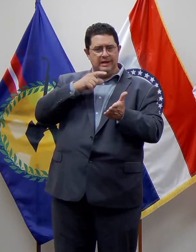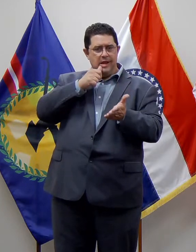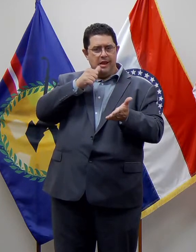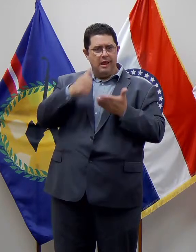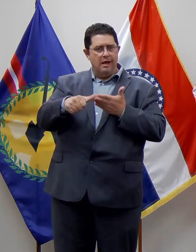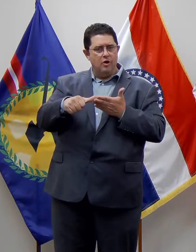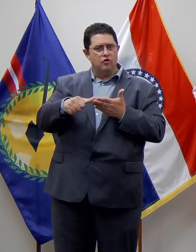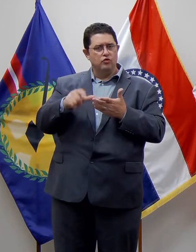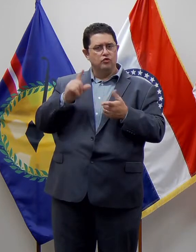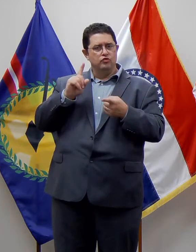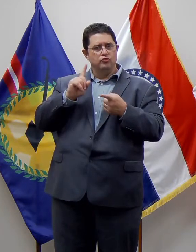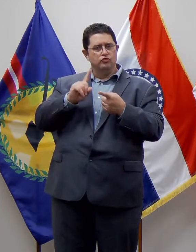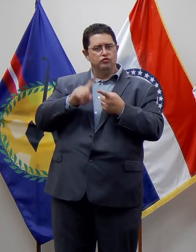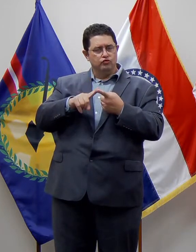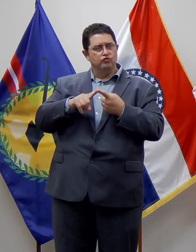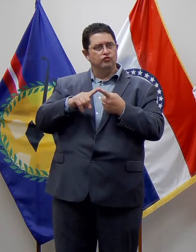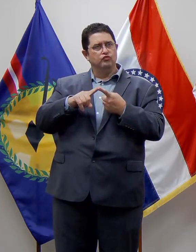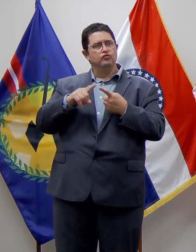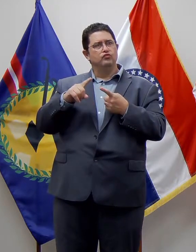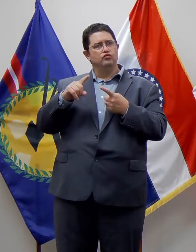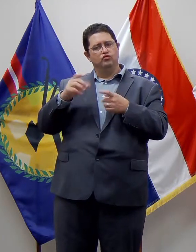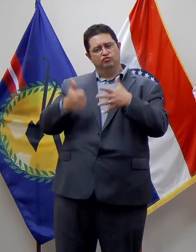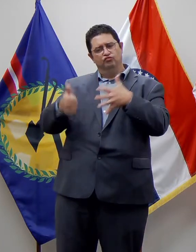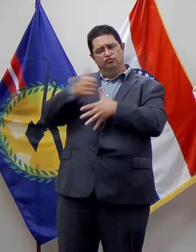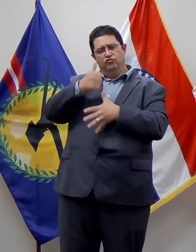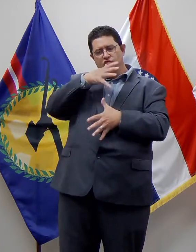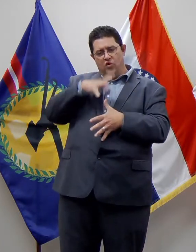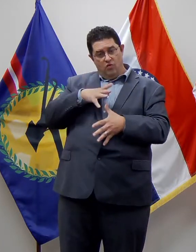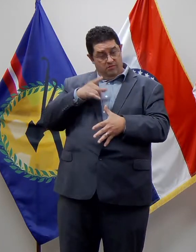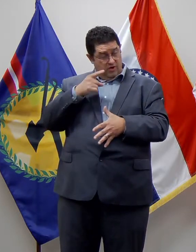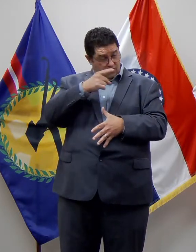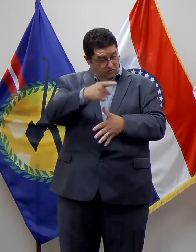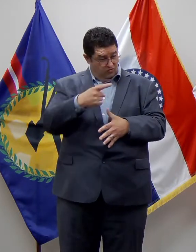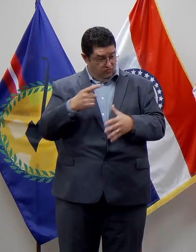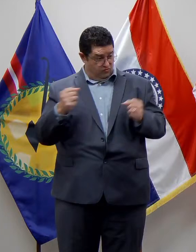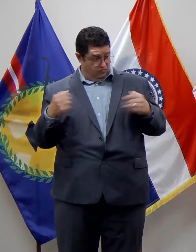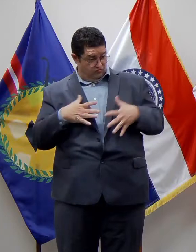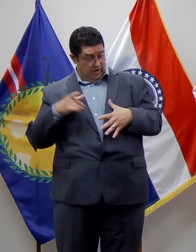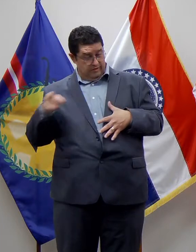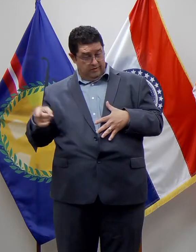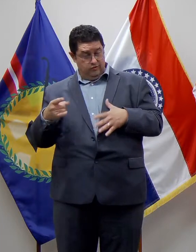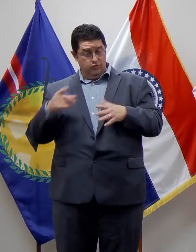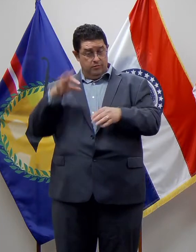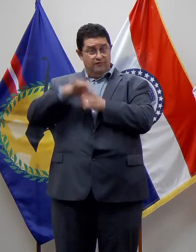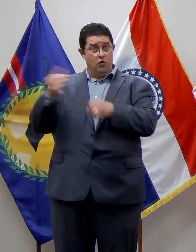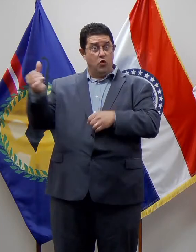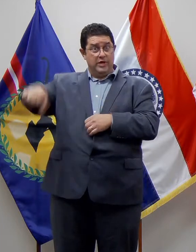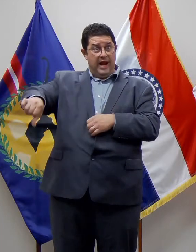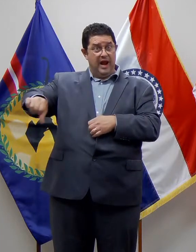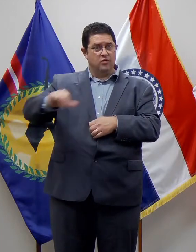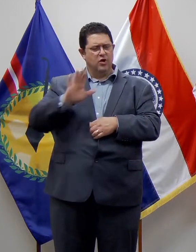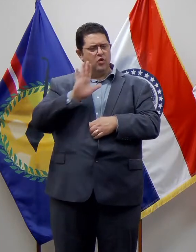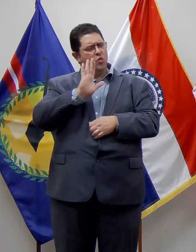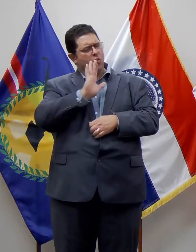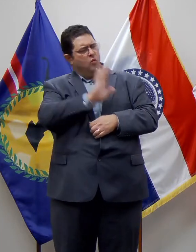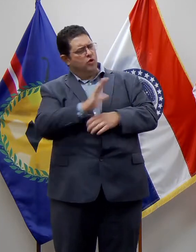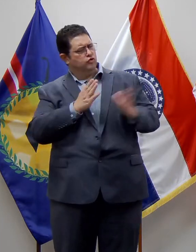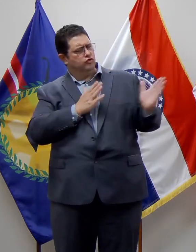to Chairwoman Days, are you concerned that he may get voted down? And what is your